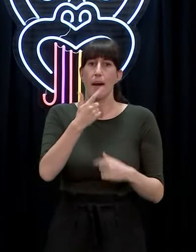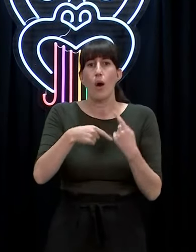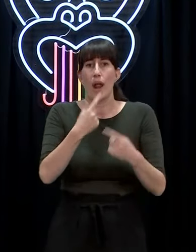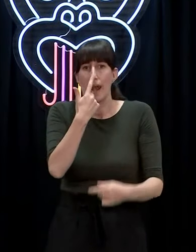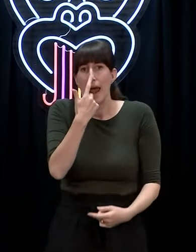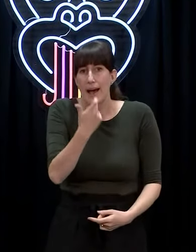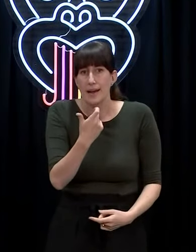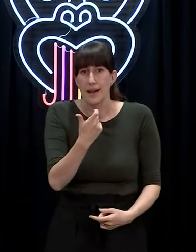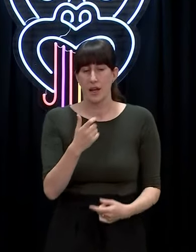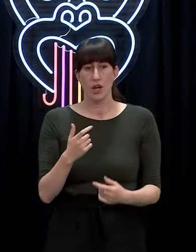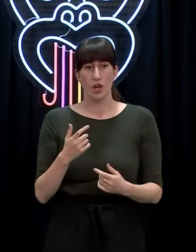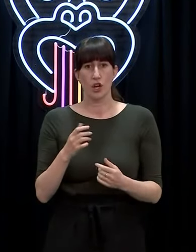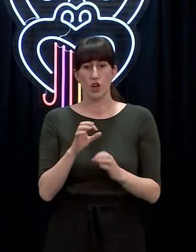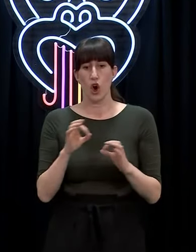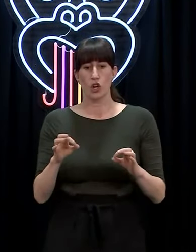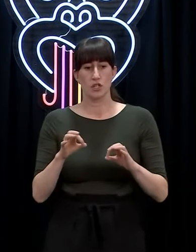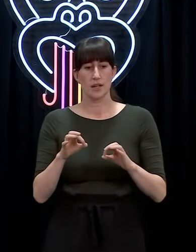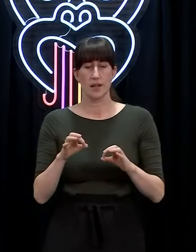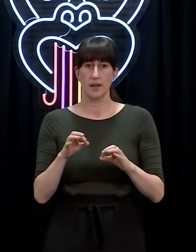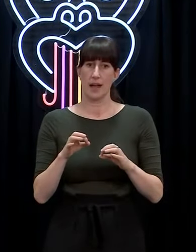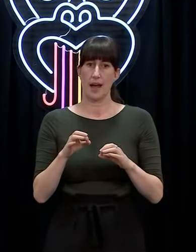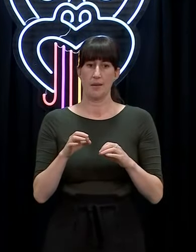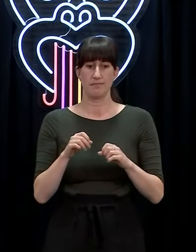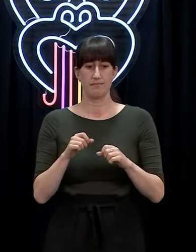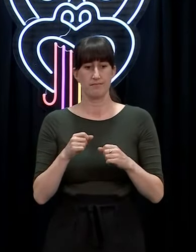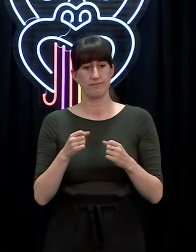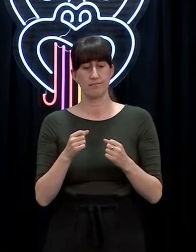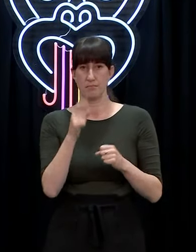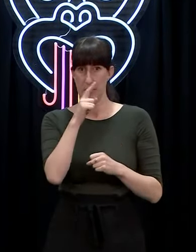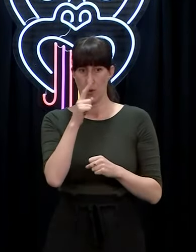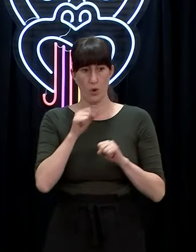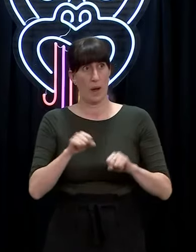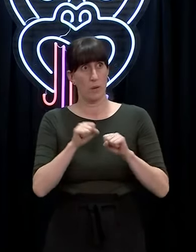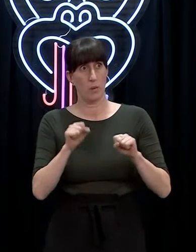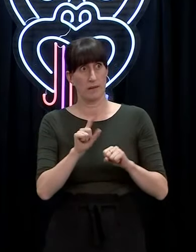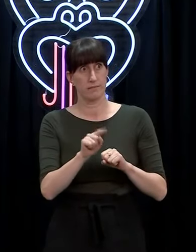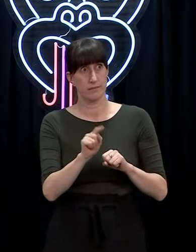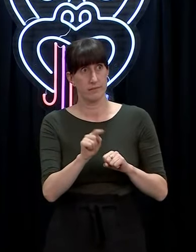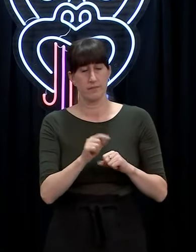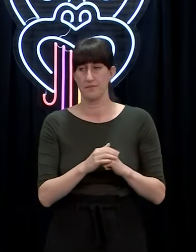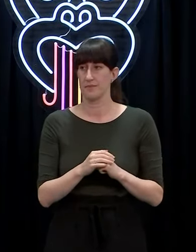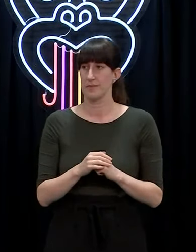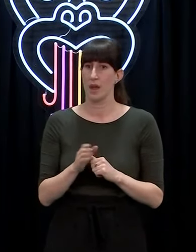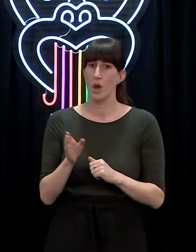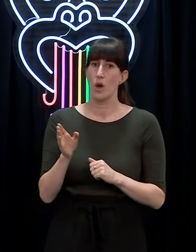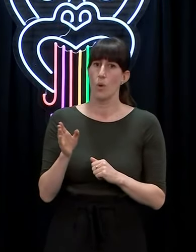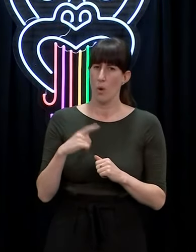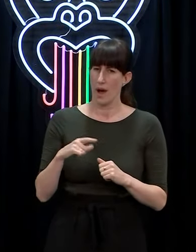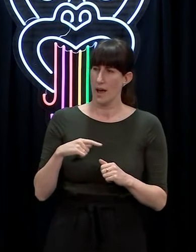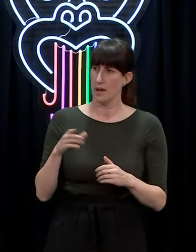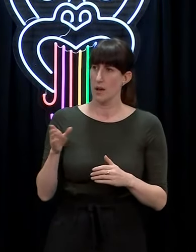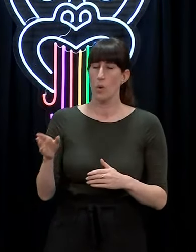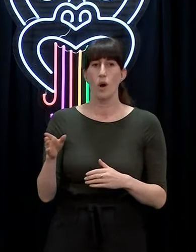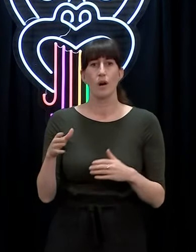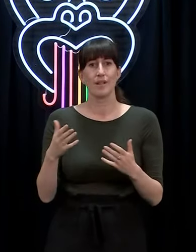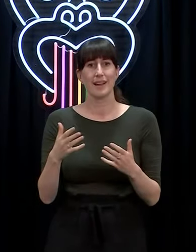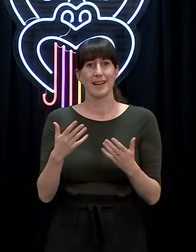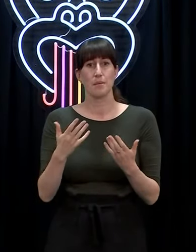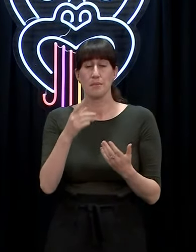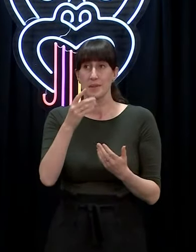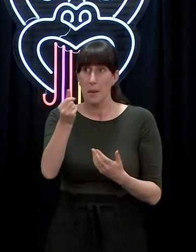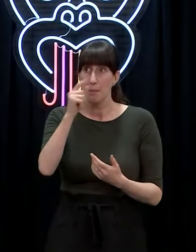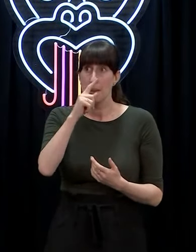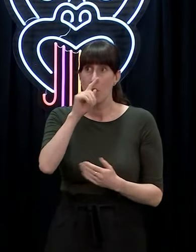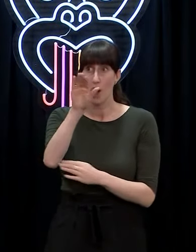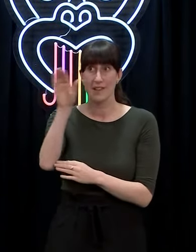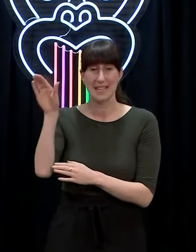that better? We've got an emergency allocation, so those with a pressing need, with an urgent need to come home, they can come home. And if there